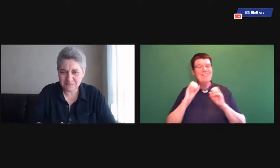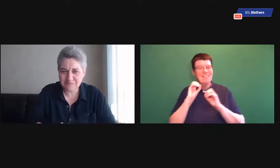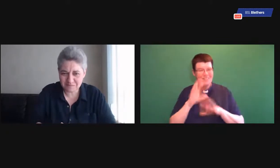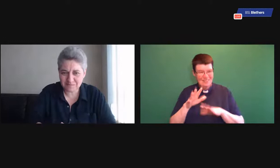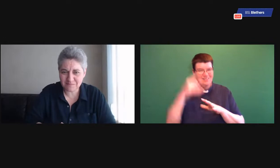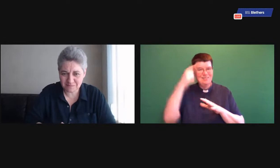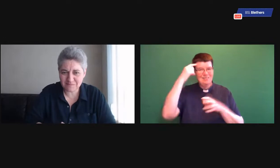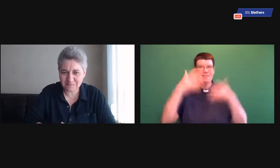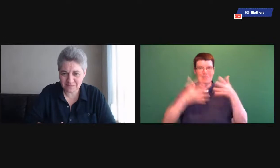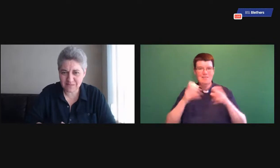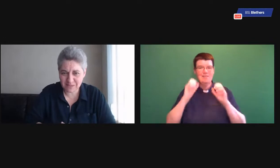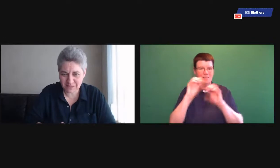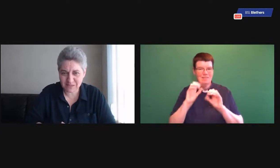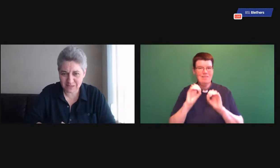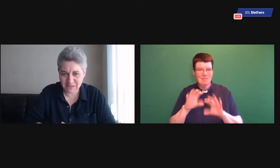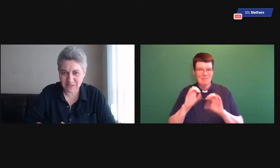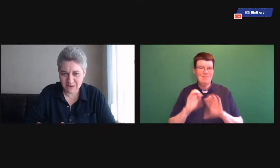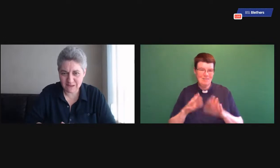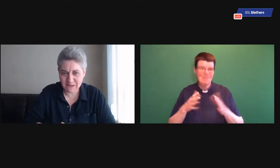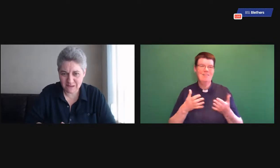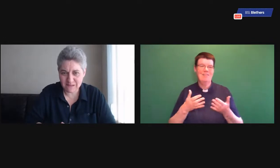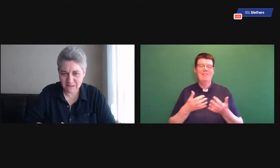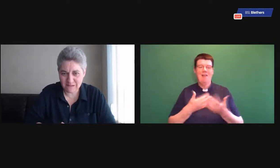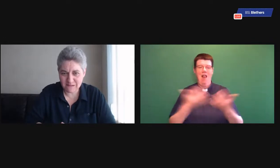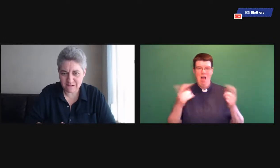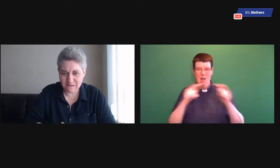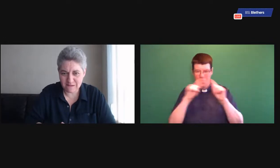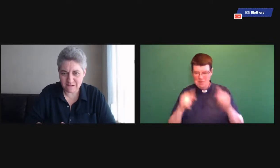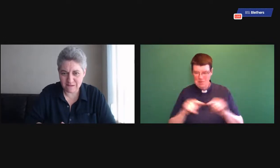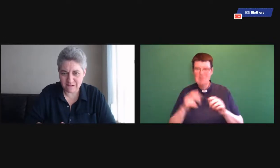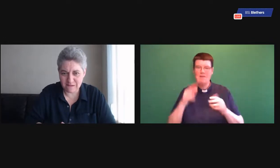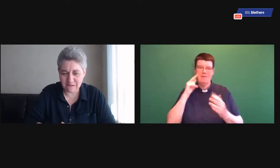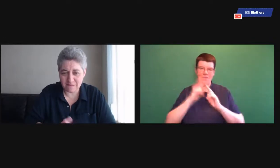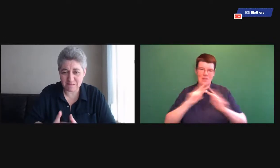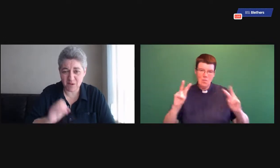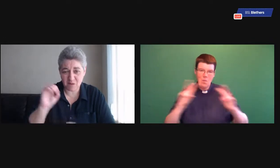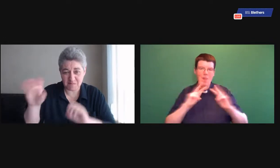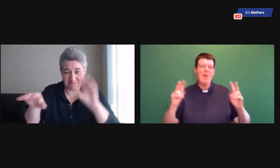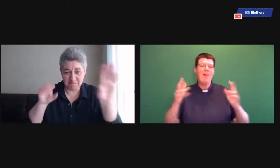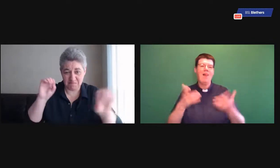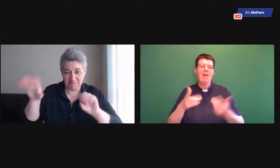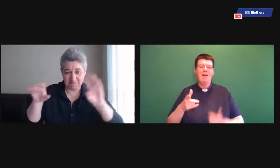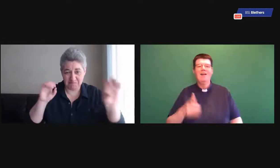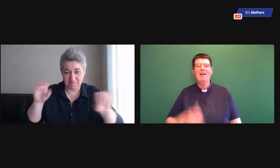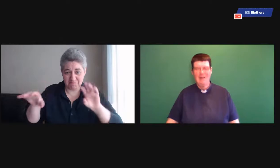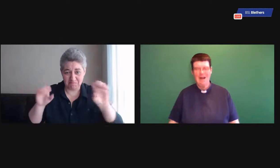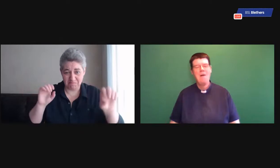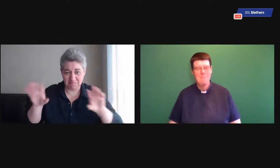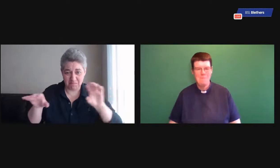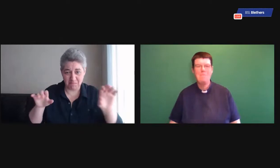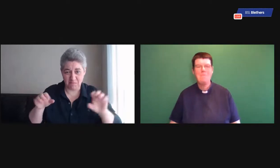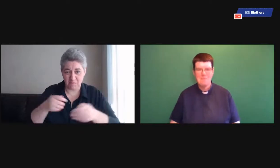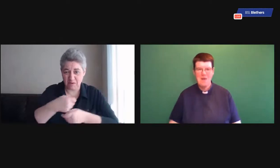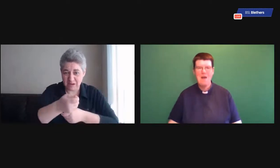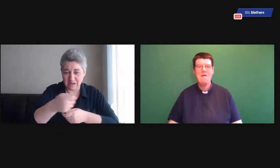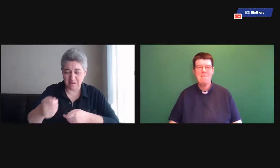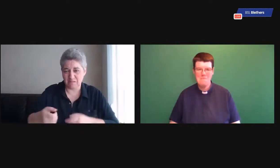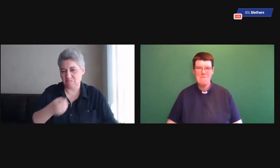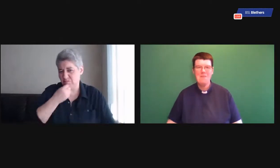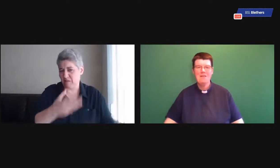deaf English, and you know what that is, Avril, how we would write BSL in order. And I showed them how it